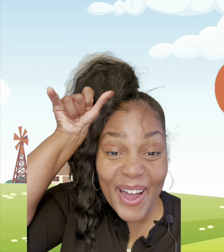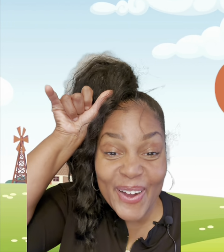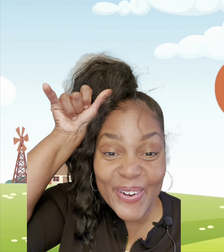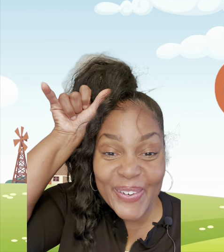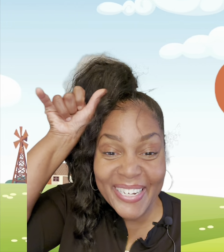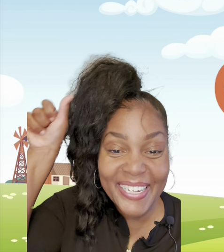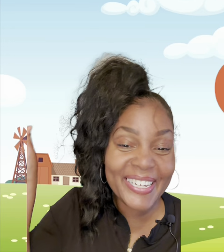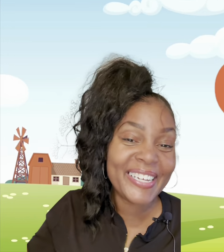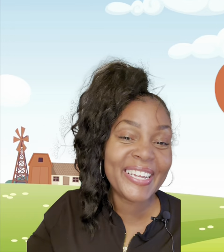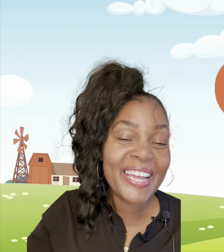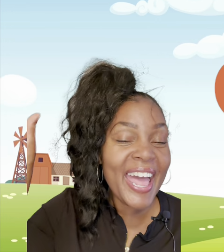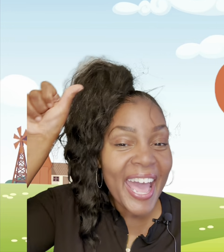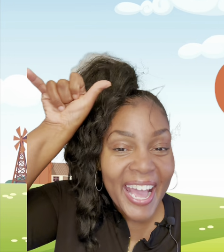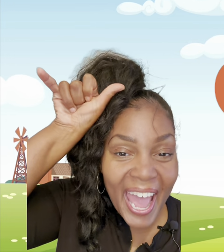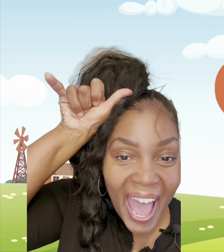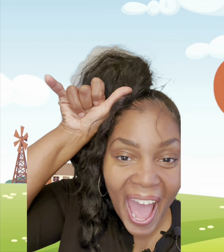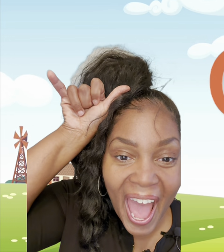Cow.